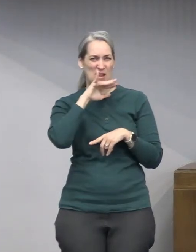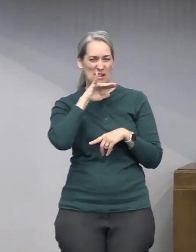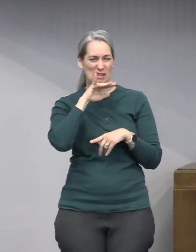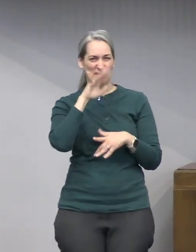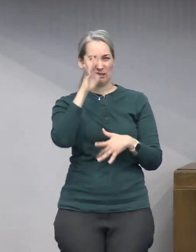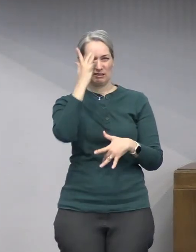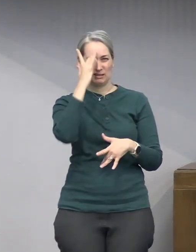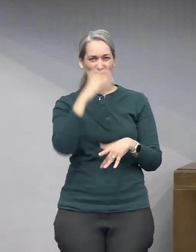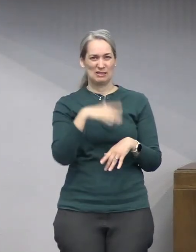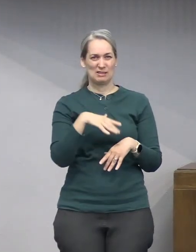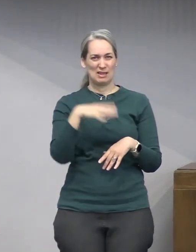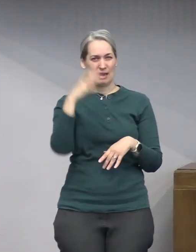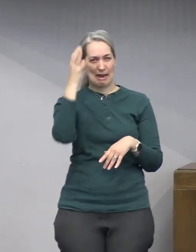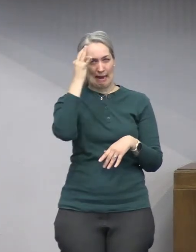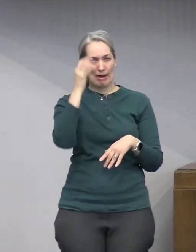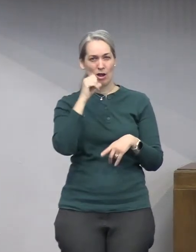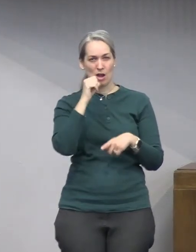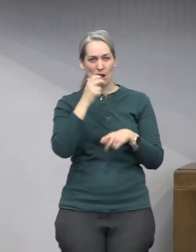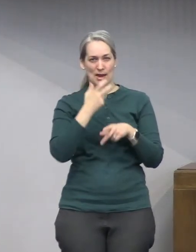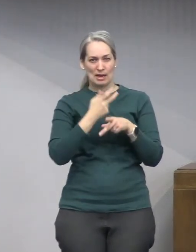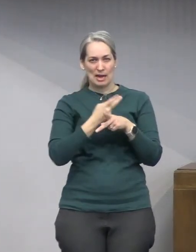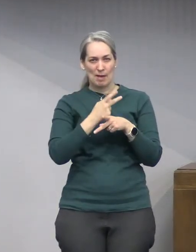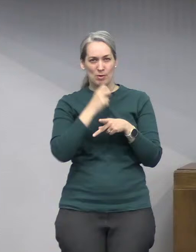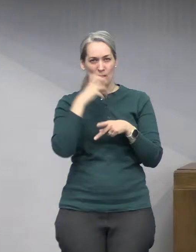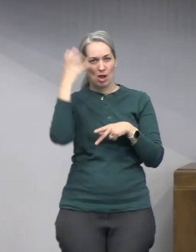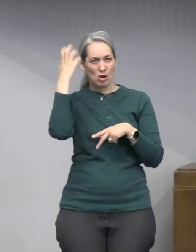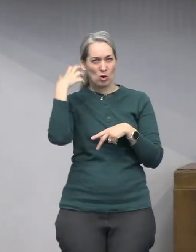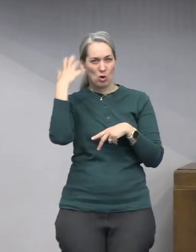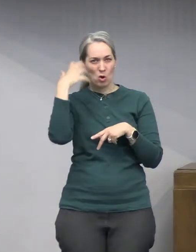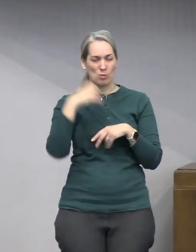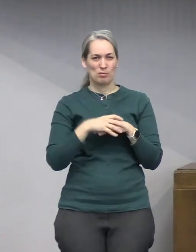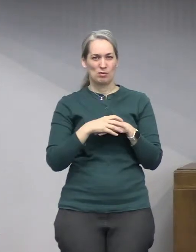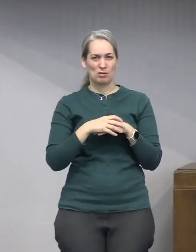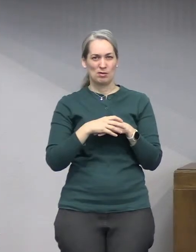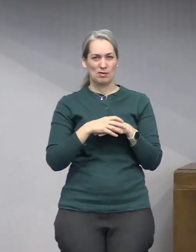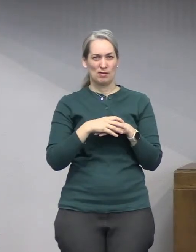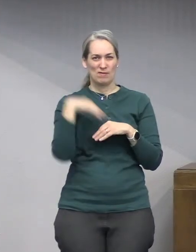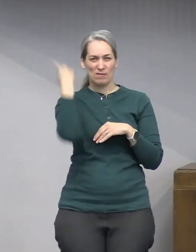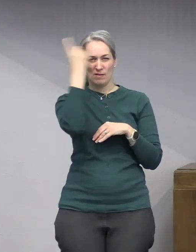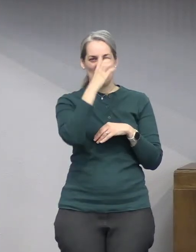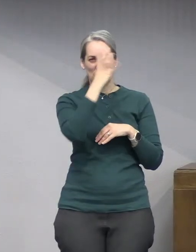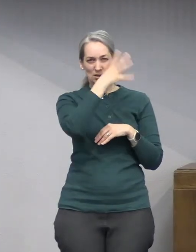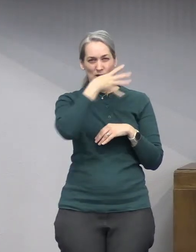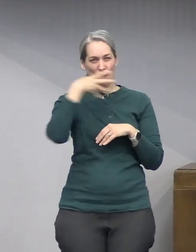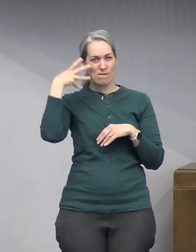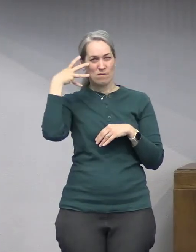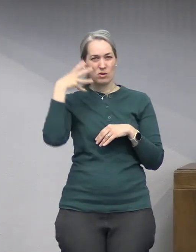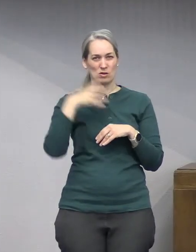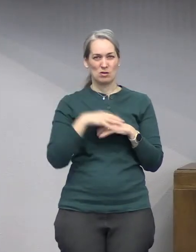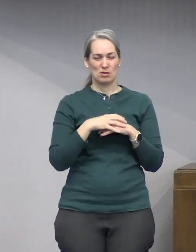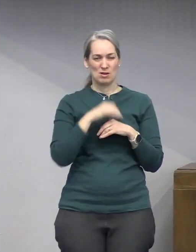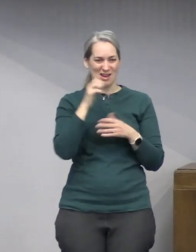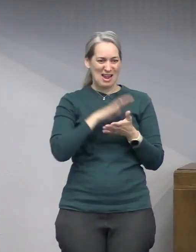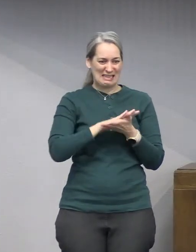Hair unkempt, uncombed. Cover your face.